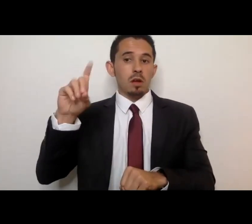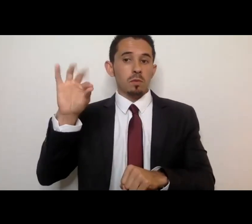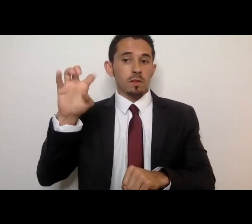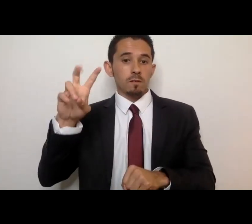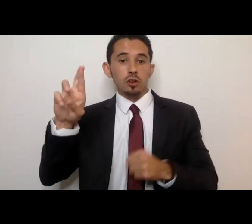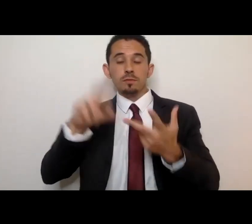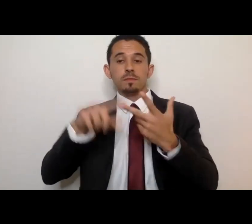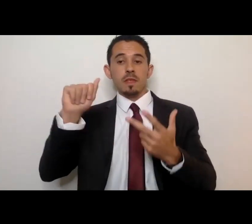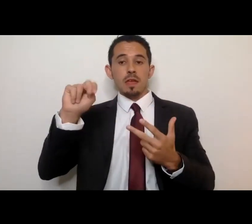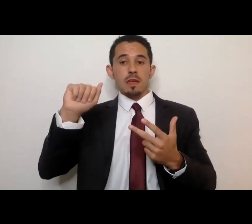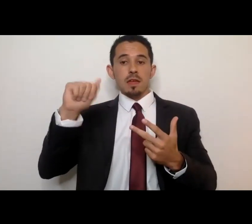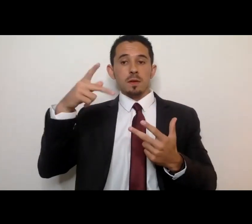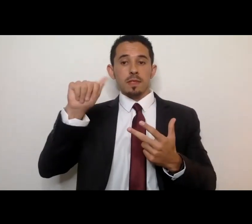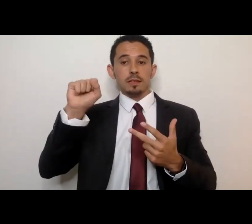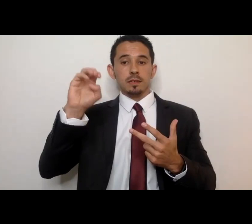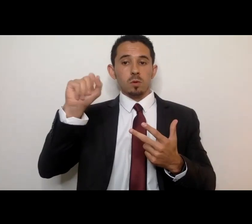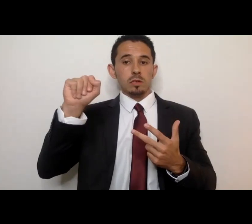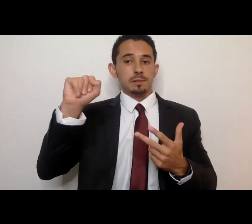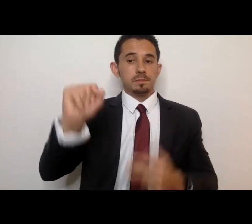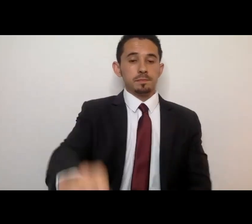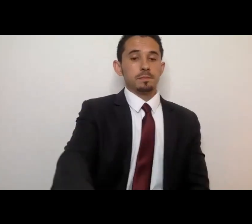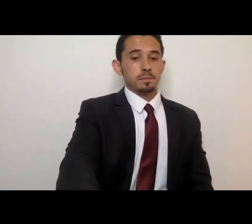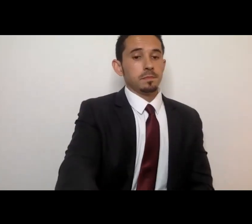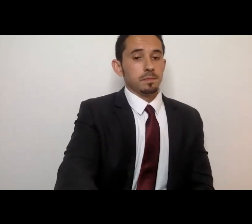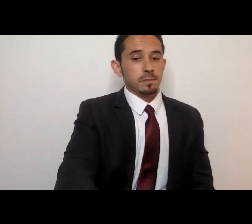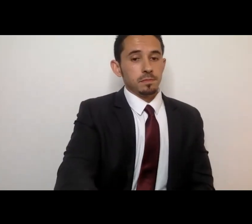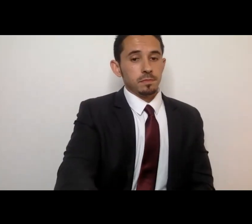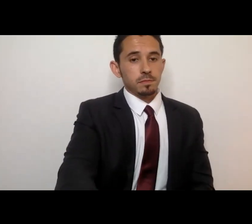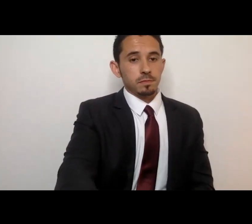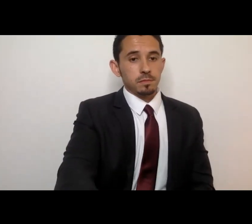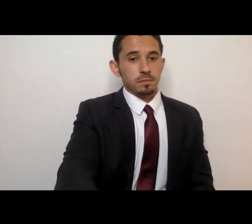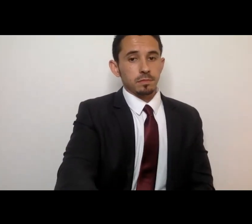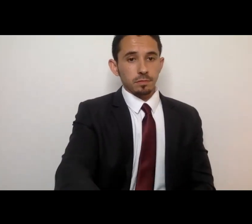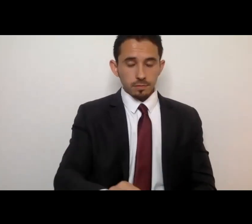is testing Lyme disease, Rocky Mountain spotted fever, and anaplasmosis.